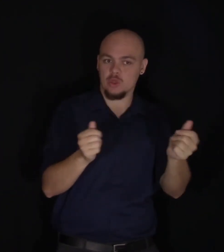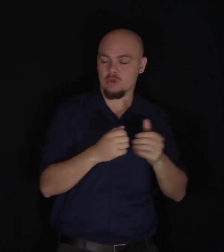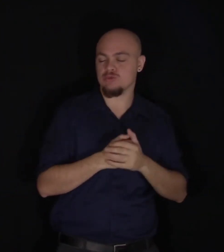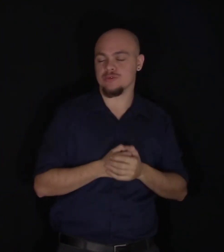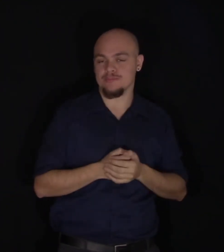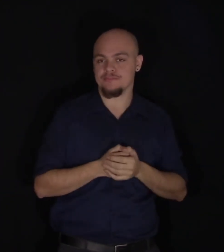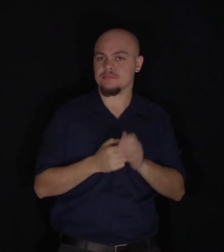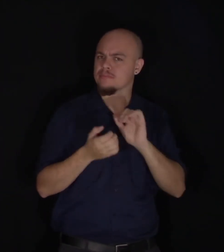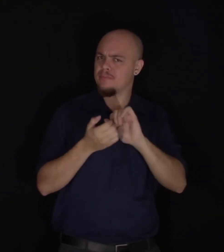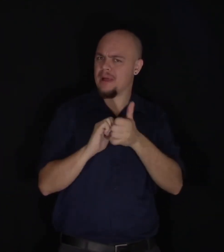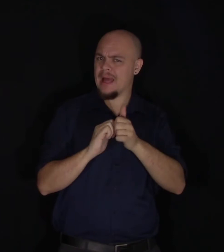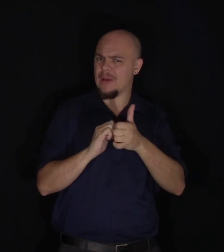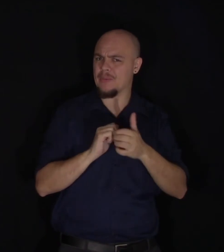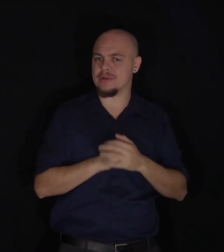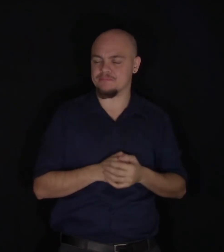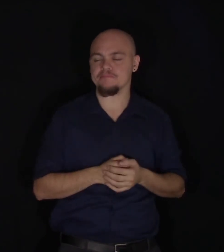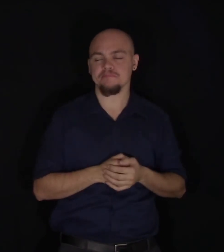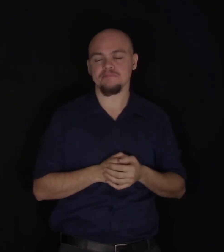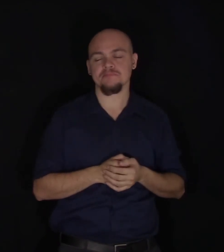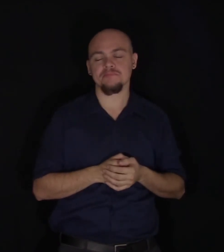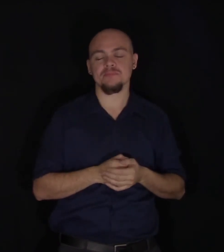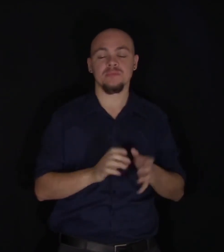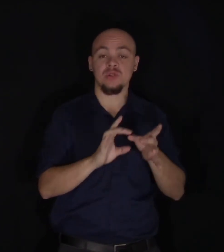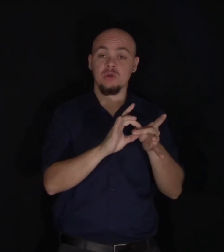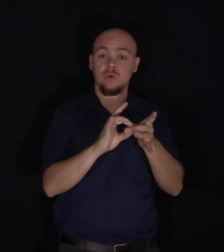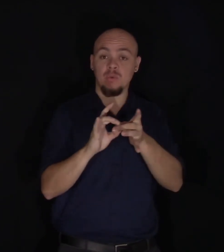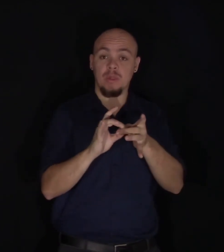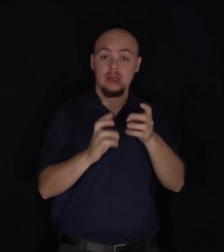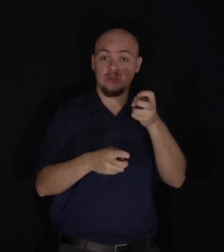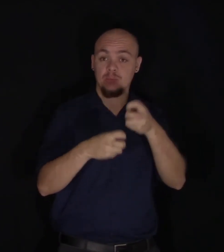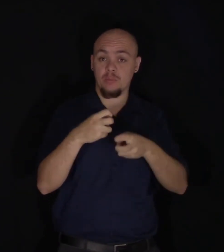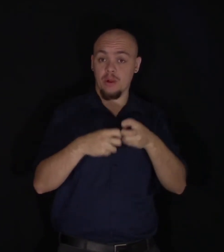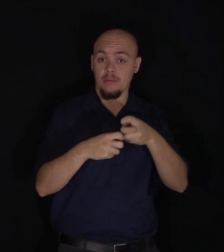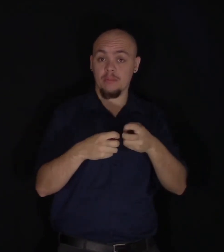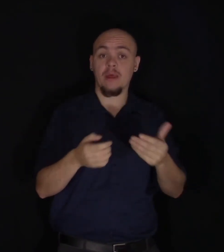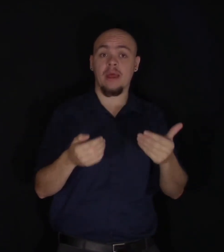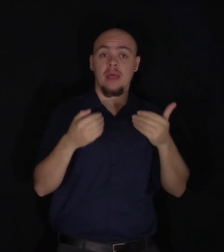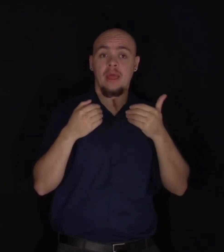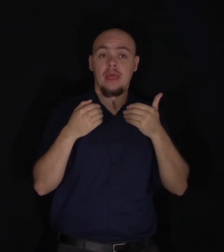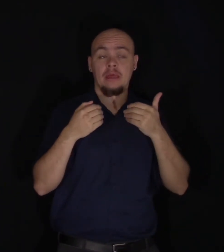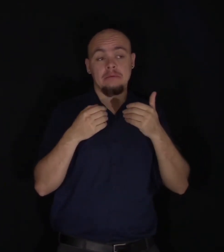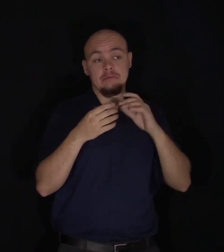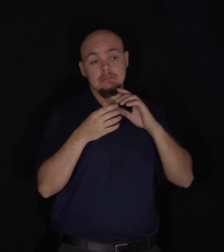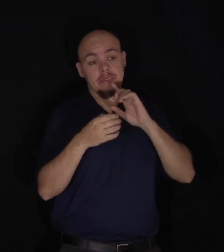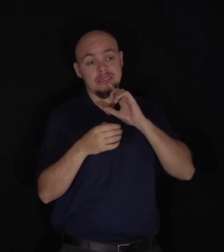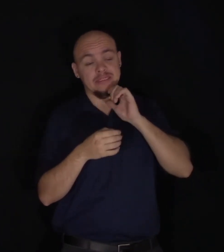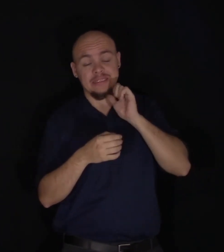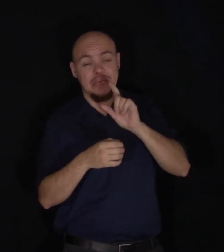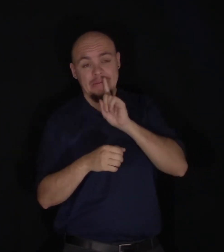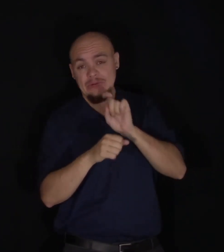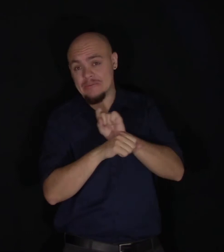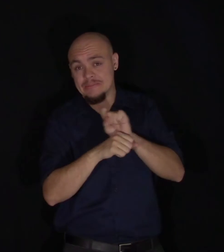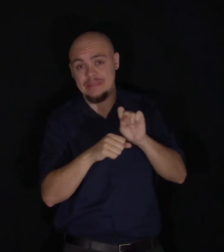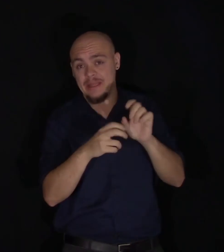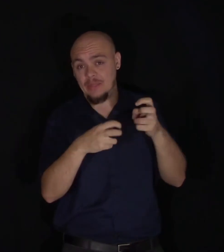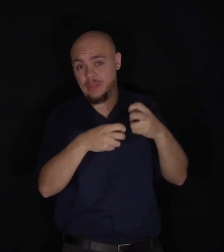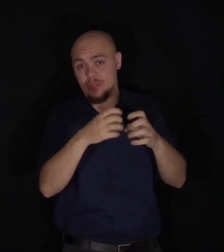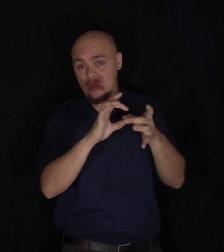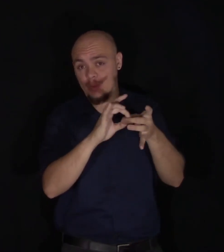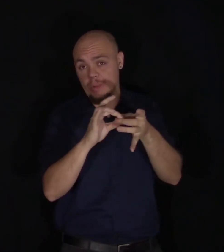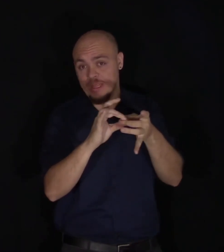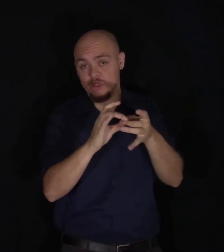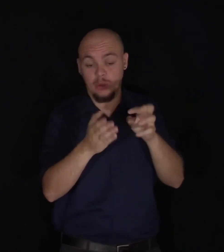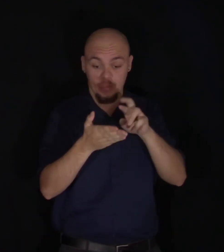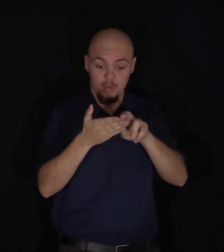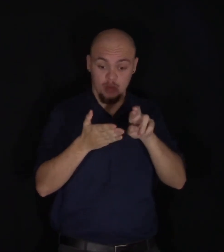that? So many relationship problems actually have very little to do with the relationship itself. Research tells